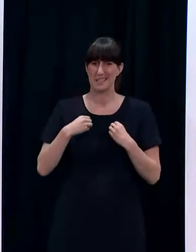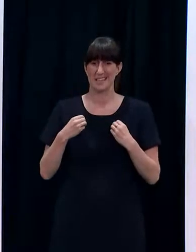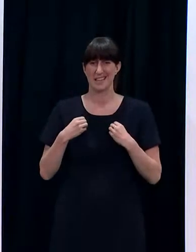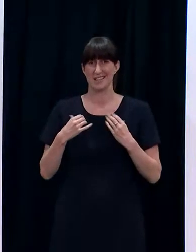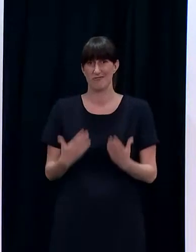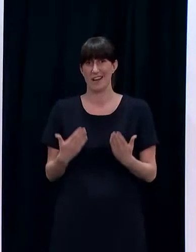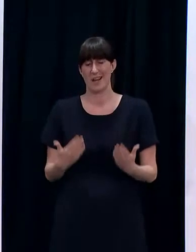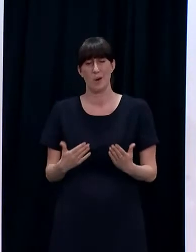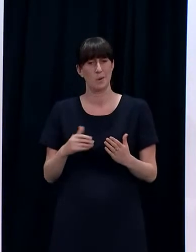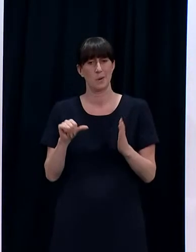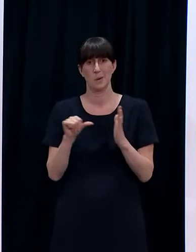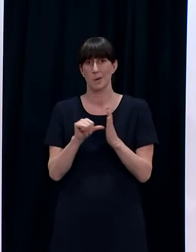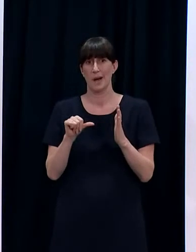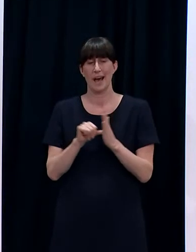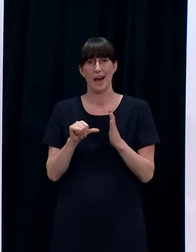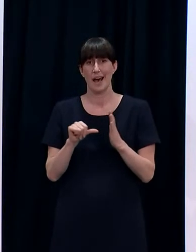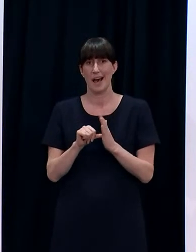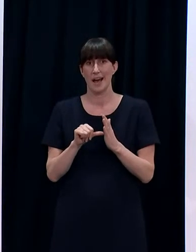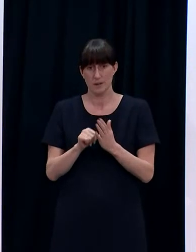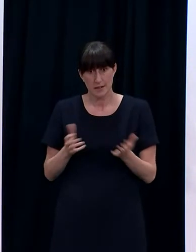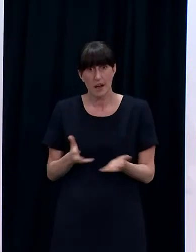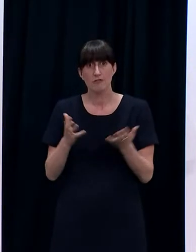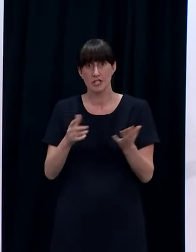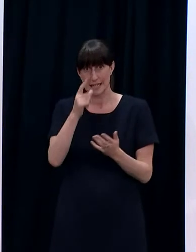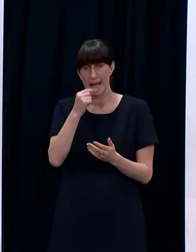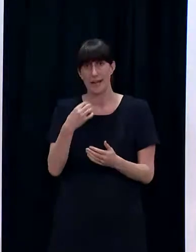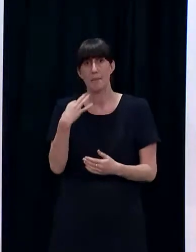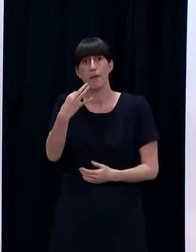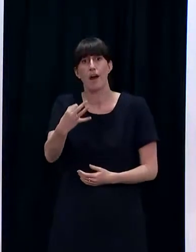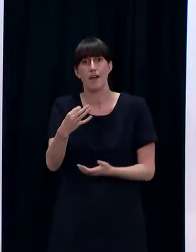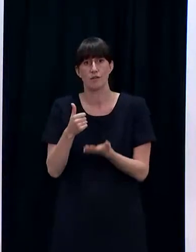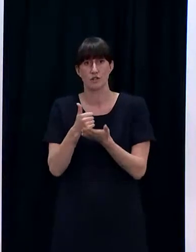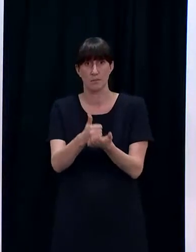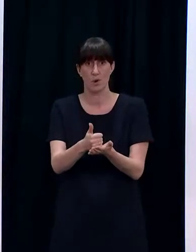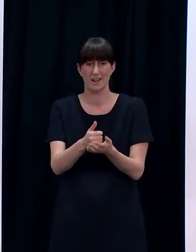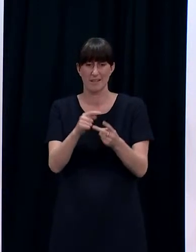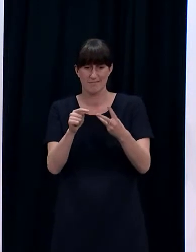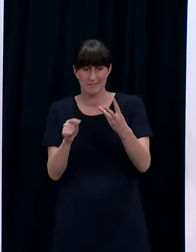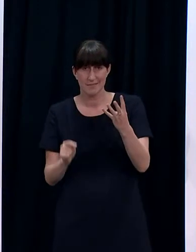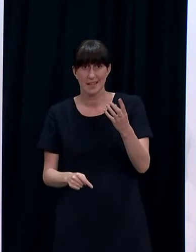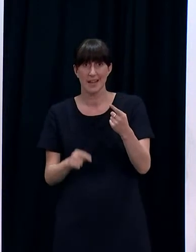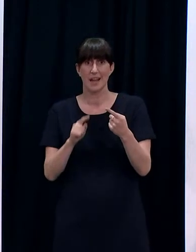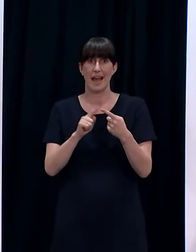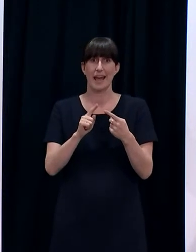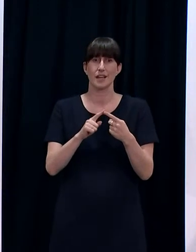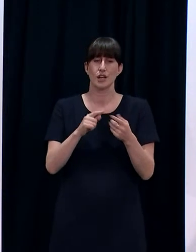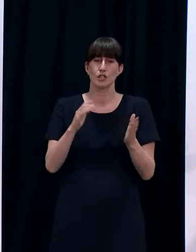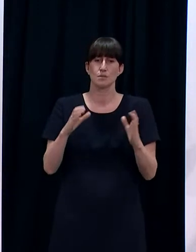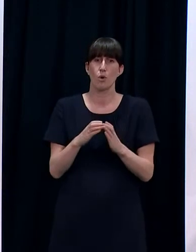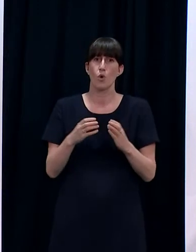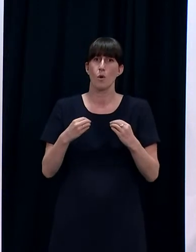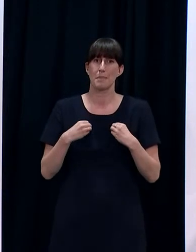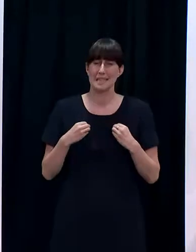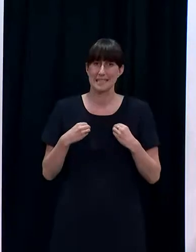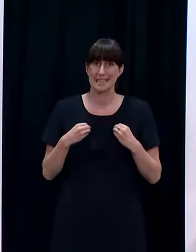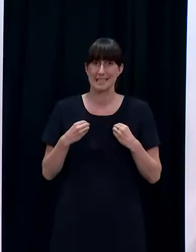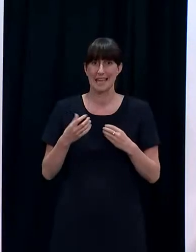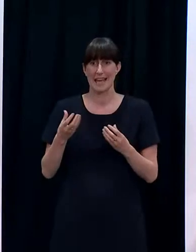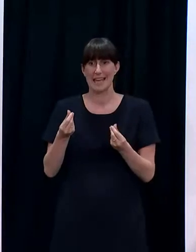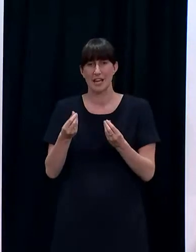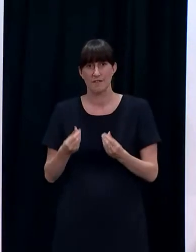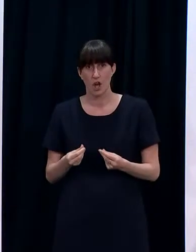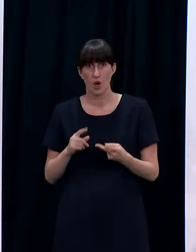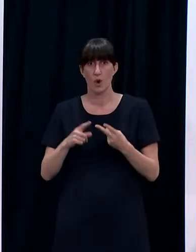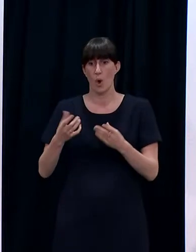encourage them to apply for all the support that is available. This support includes the Small Business Cash Flow Scheme, the Wage Subsidy Scheme, and